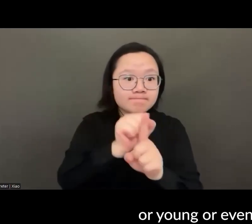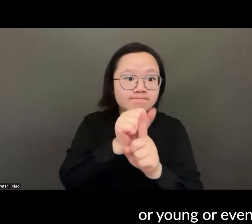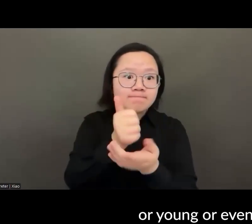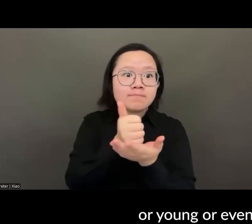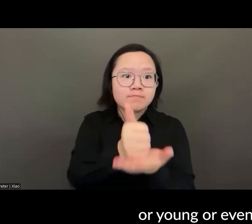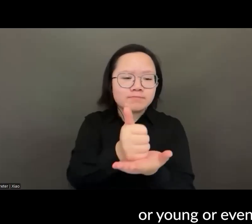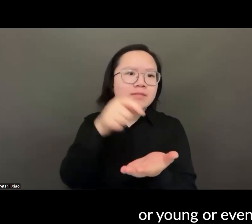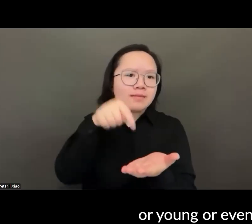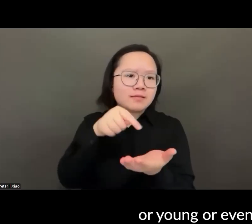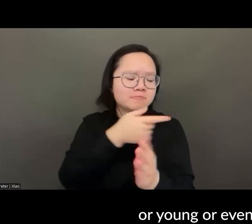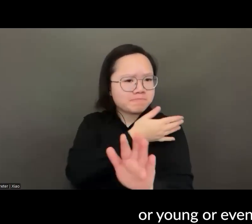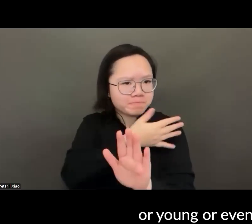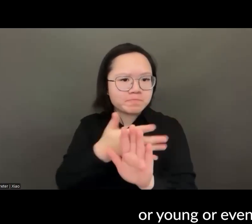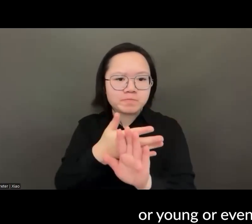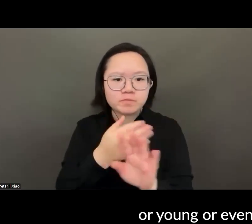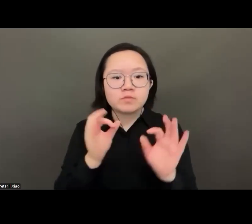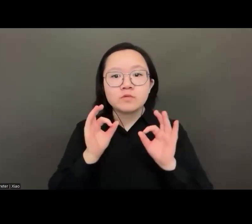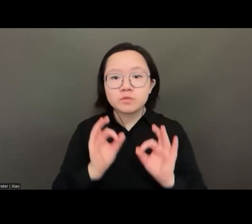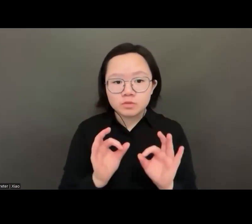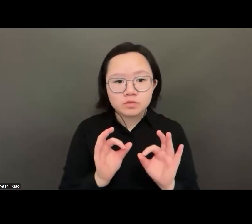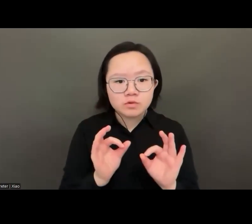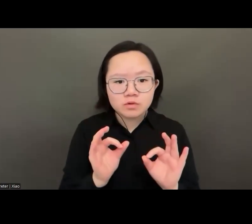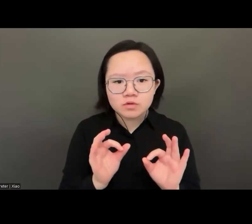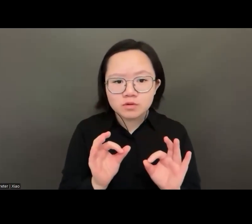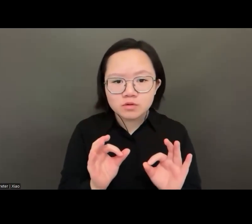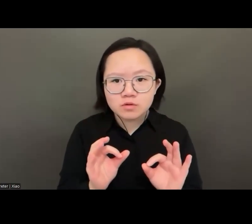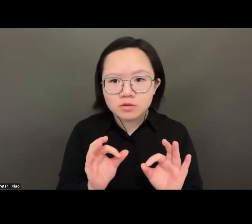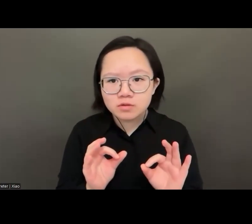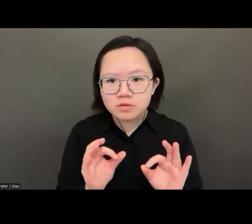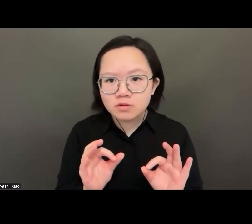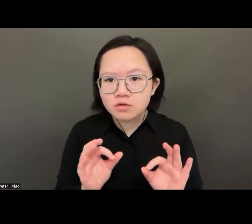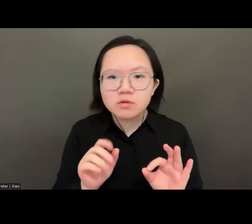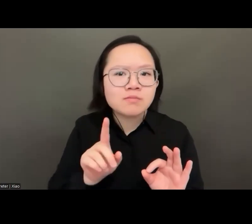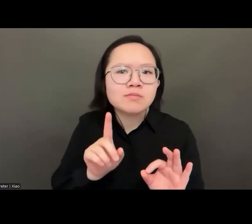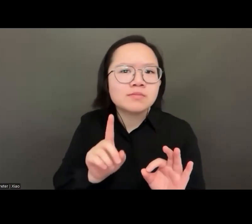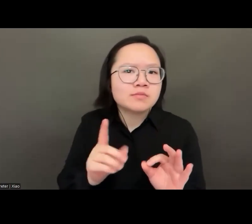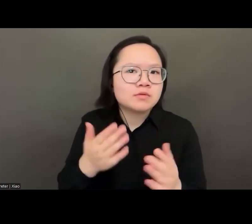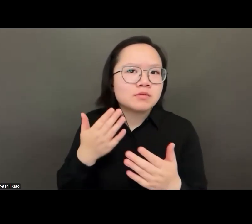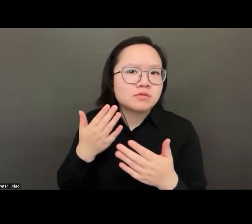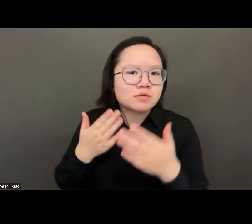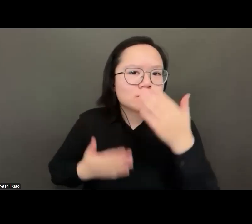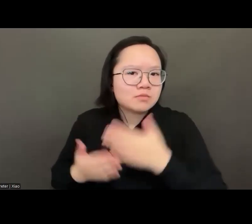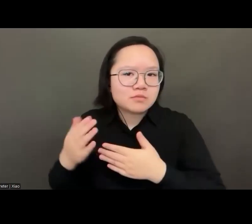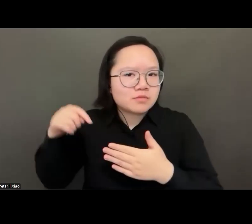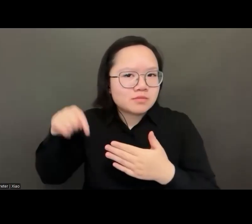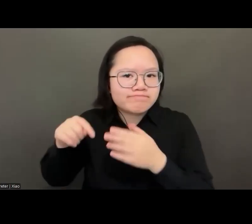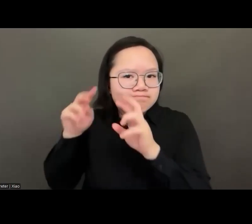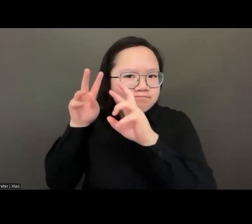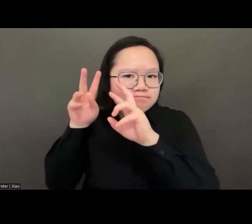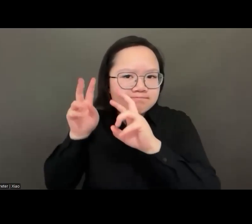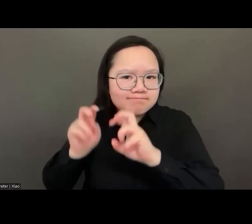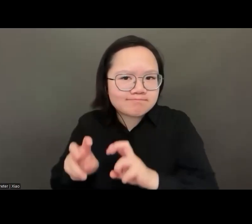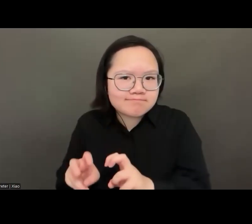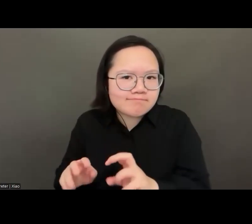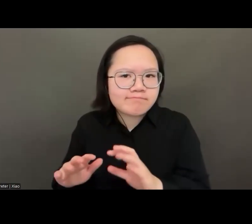young, or even when they are old, but their disability is still starting. So now let's